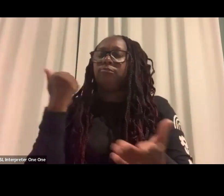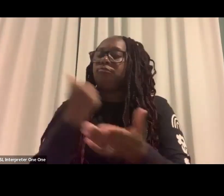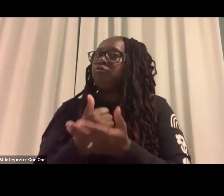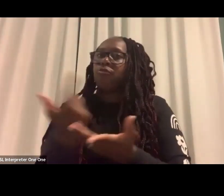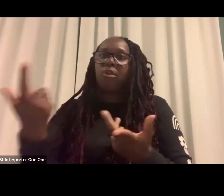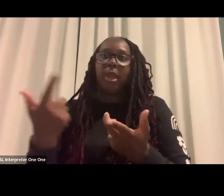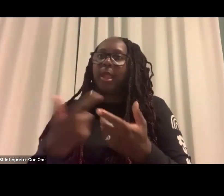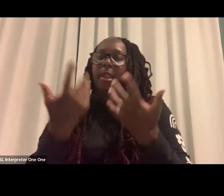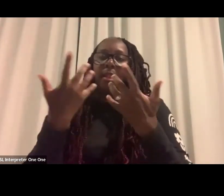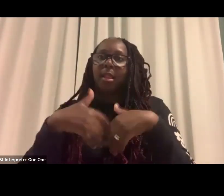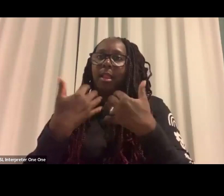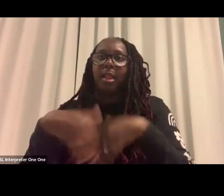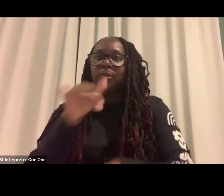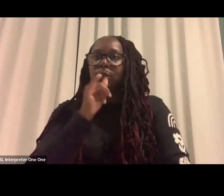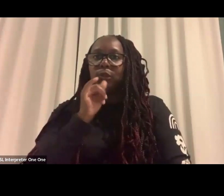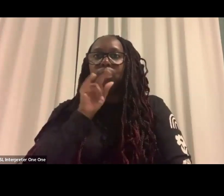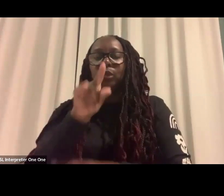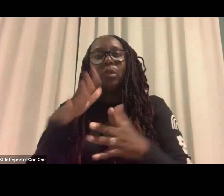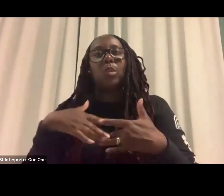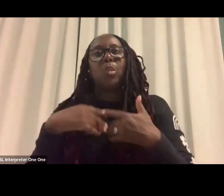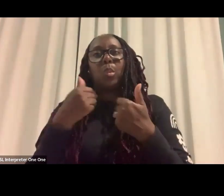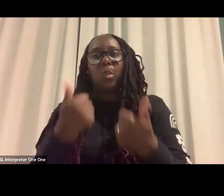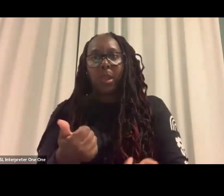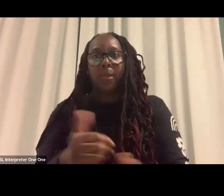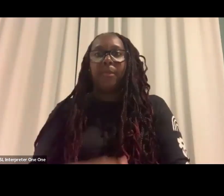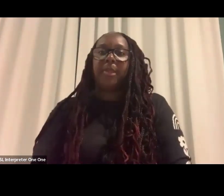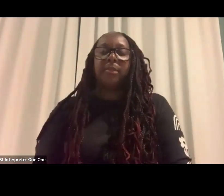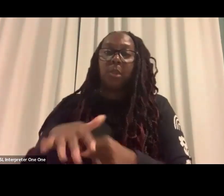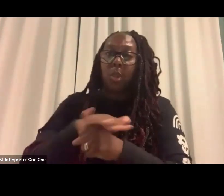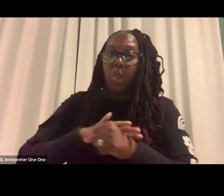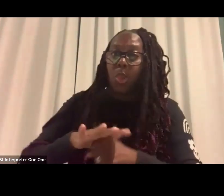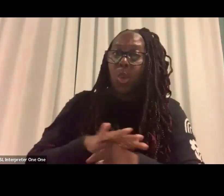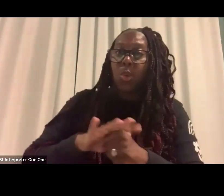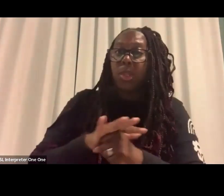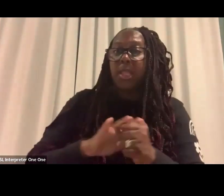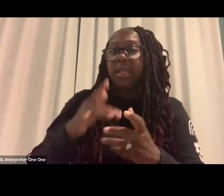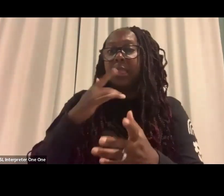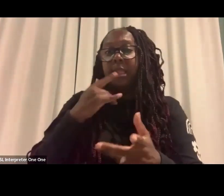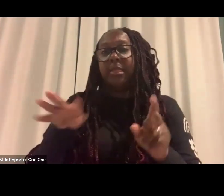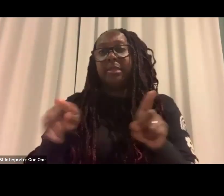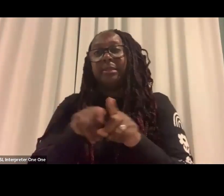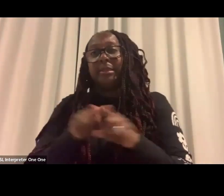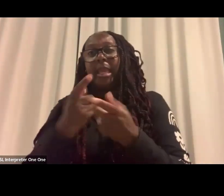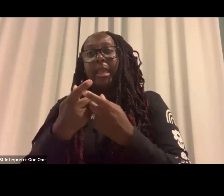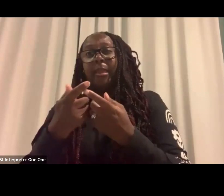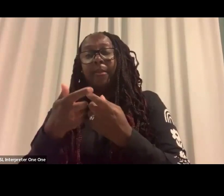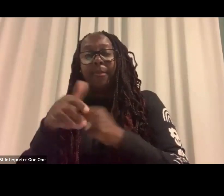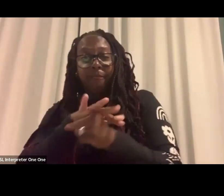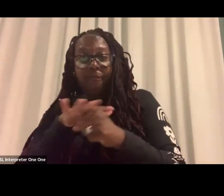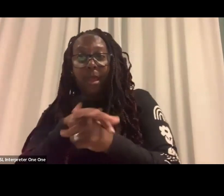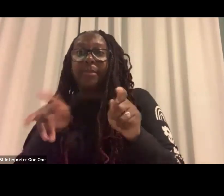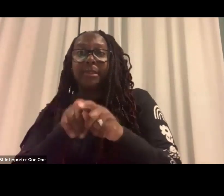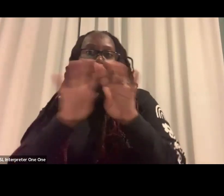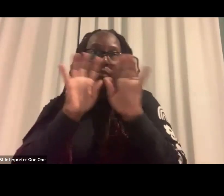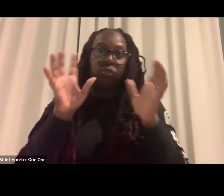to not just look at impacts on well-being locally through both a social and an environmental lens, but also globally,